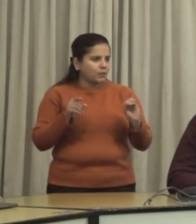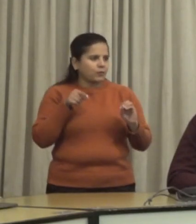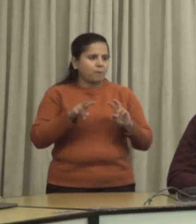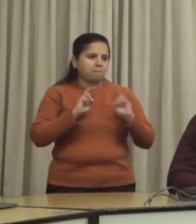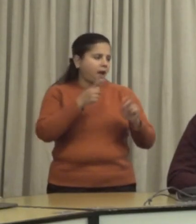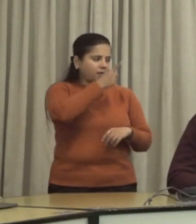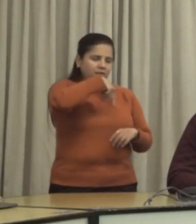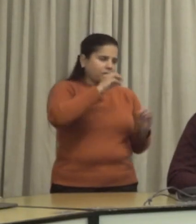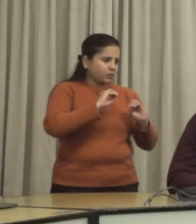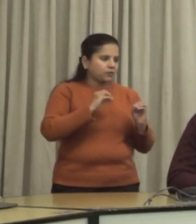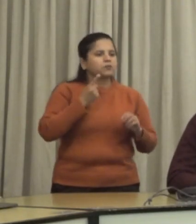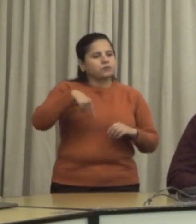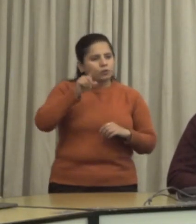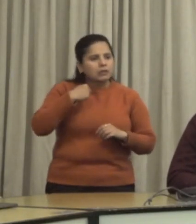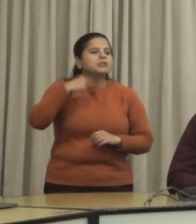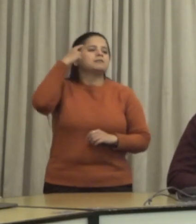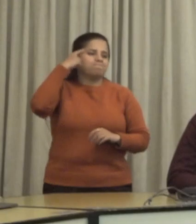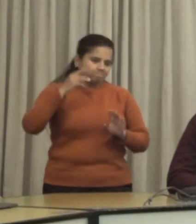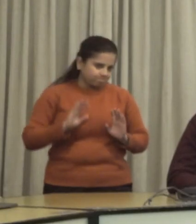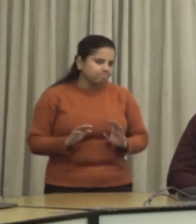panel, which is something which we have to realize.